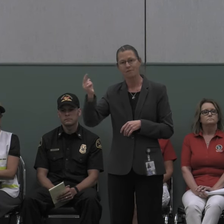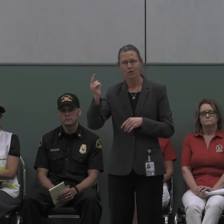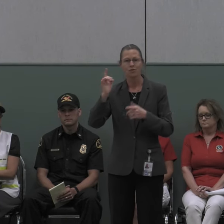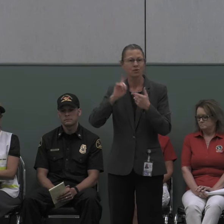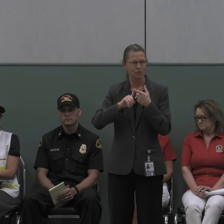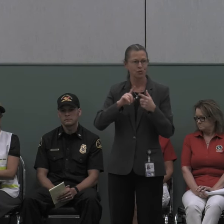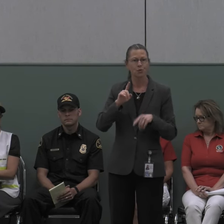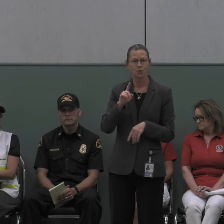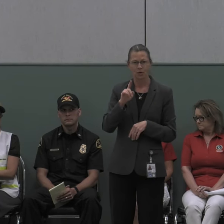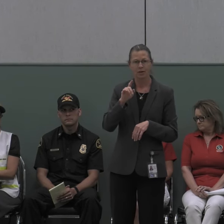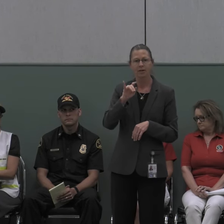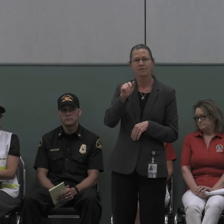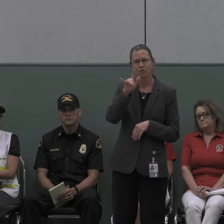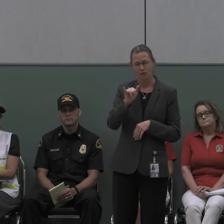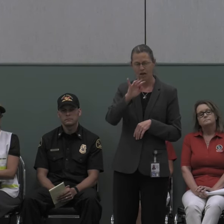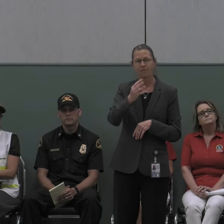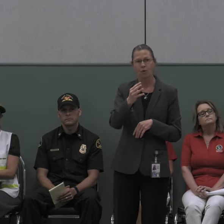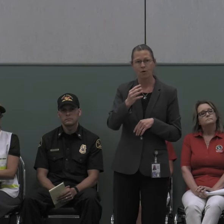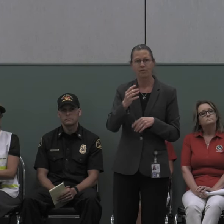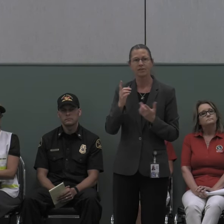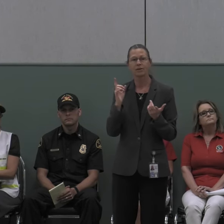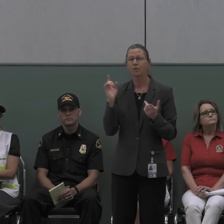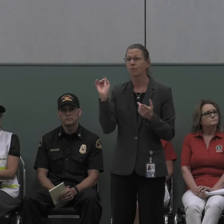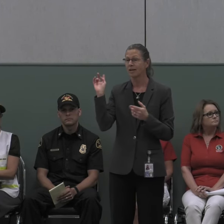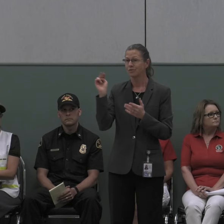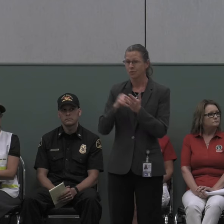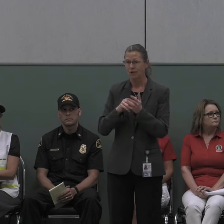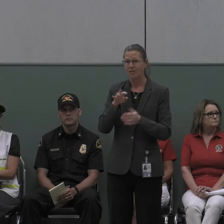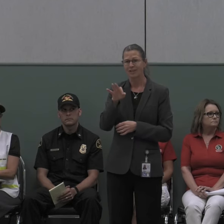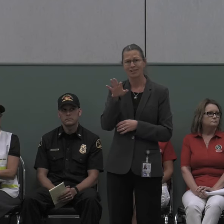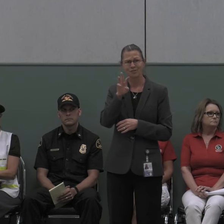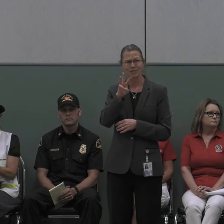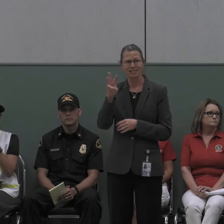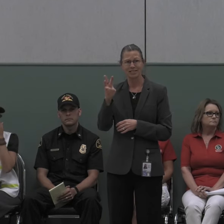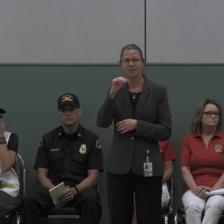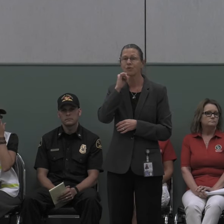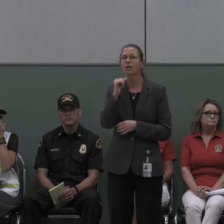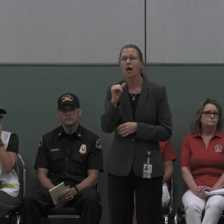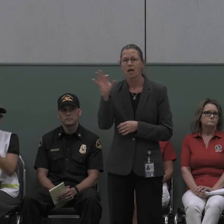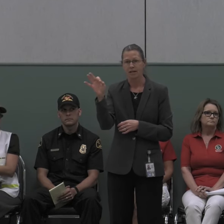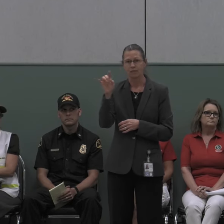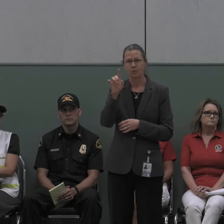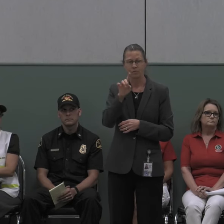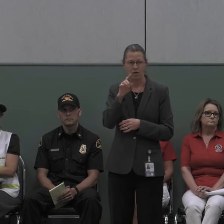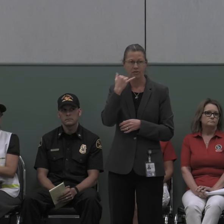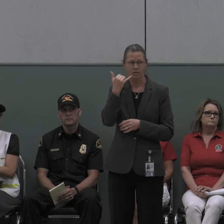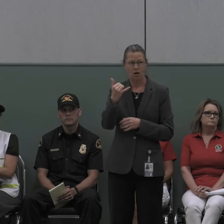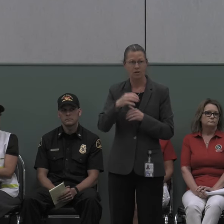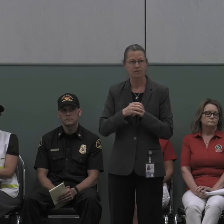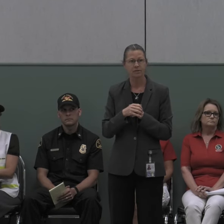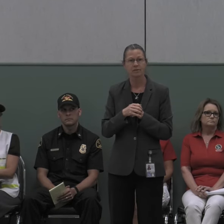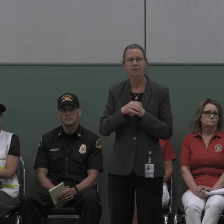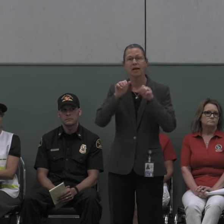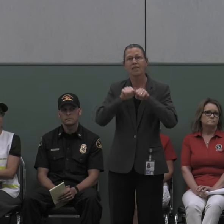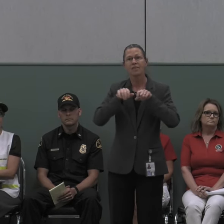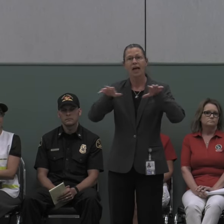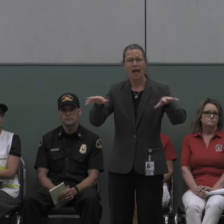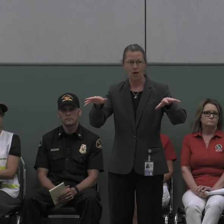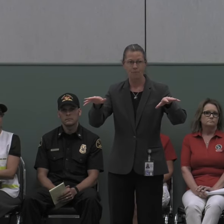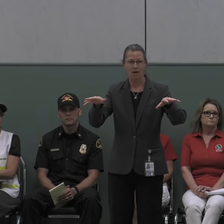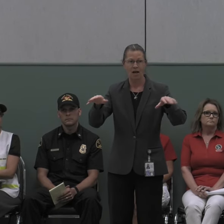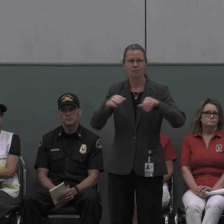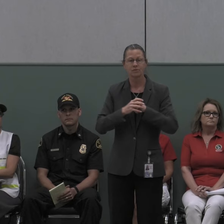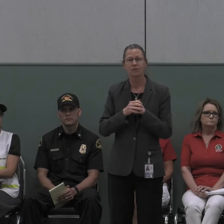We had over 2,266 calls for non-911 calls. Outbound calls that were going